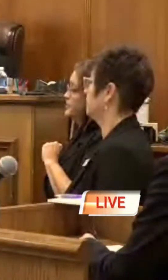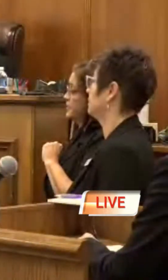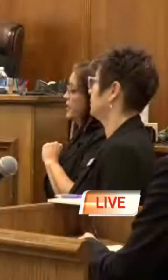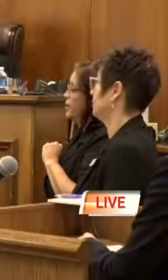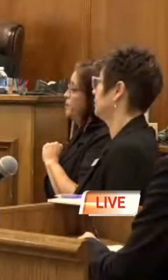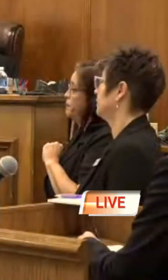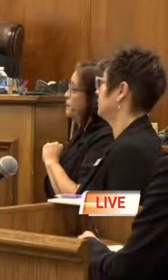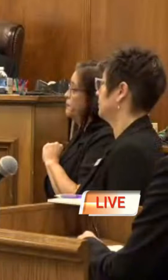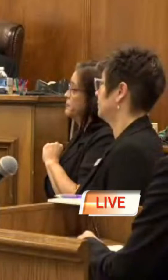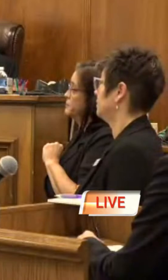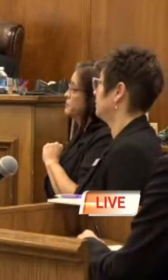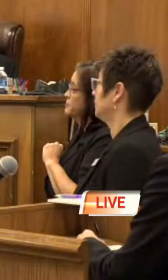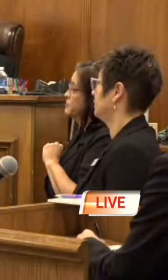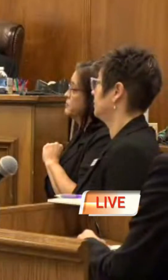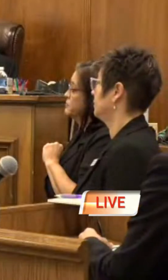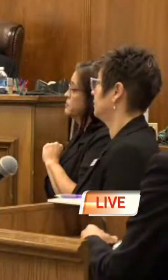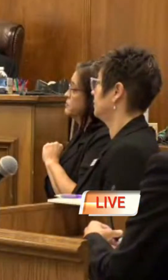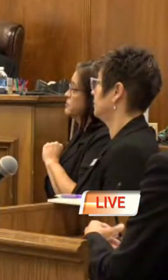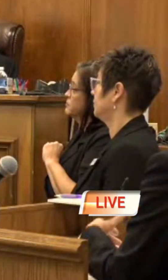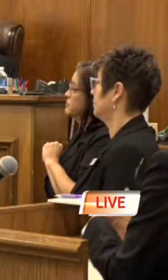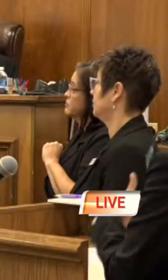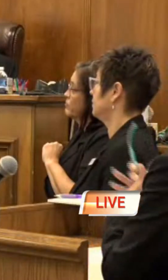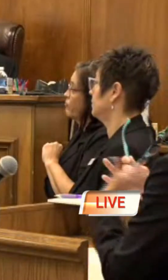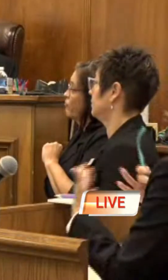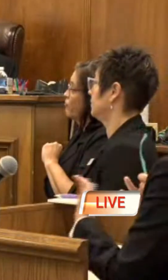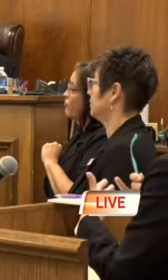yes, I still am. And